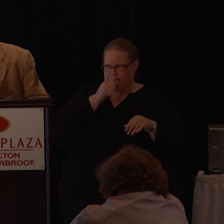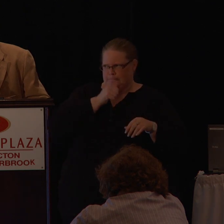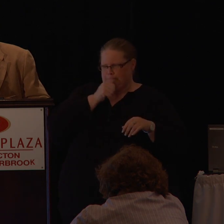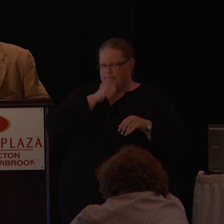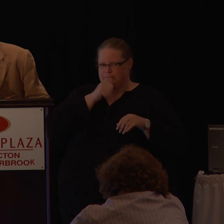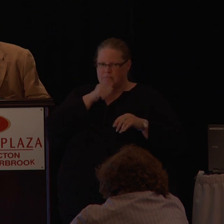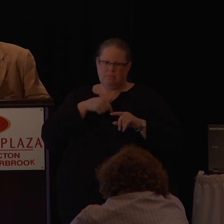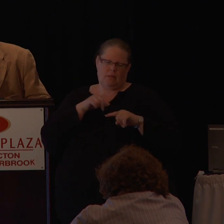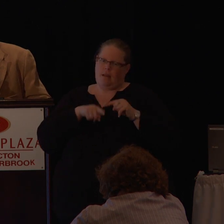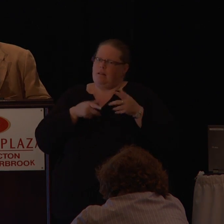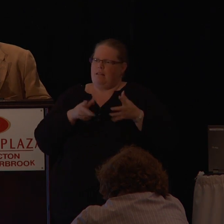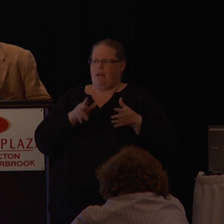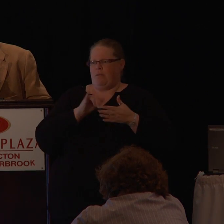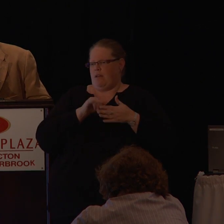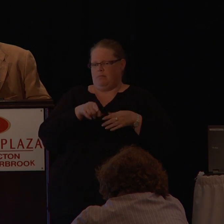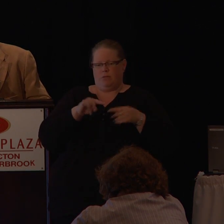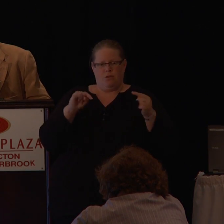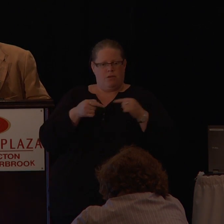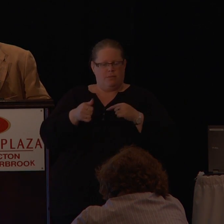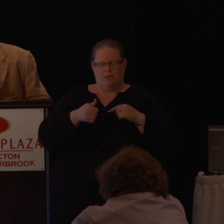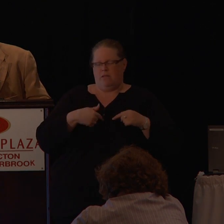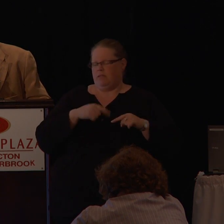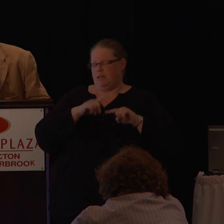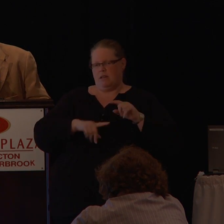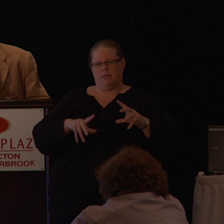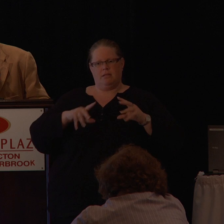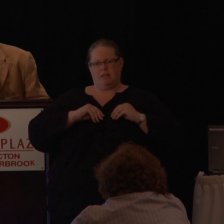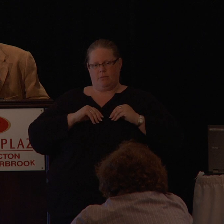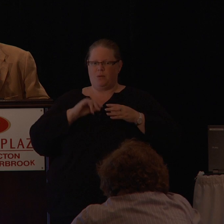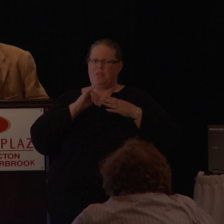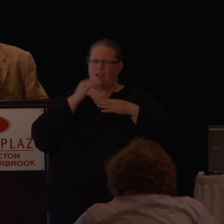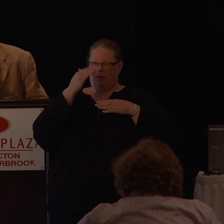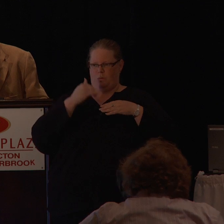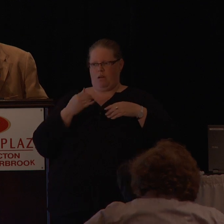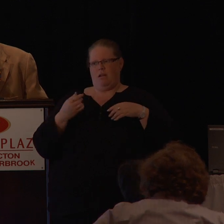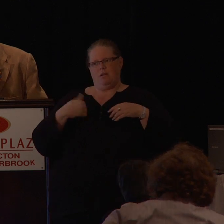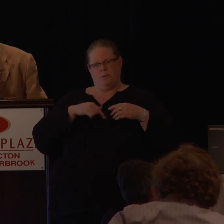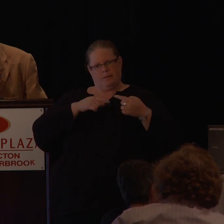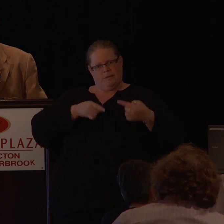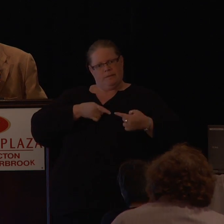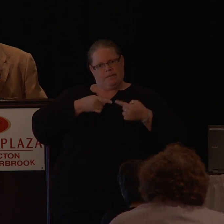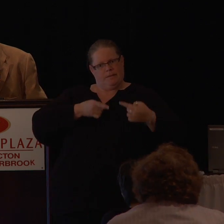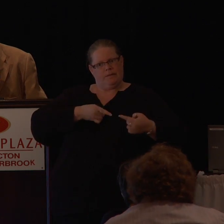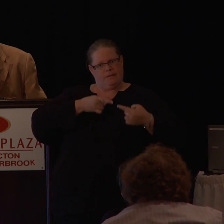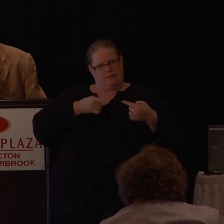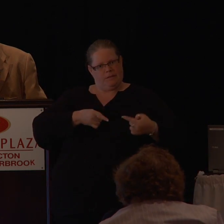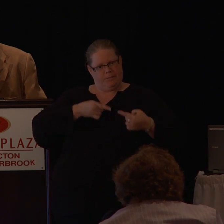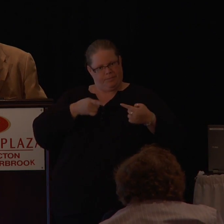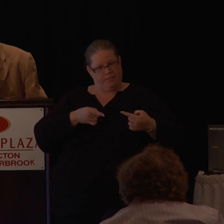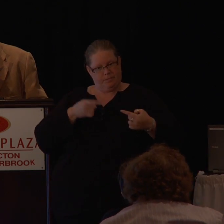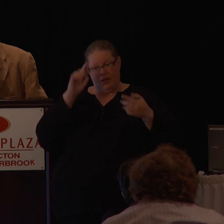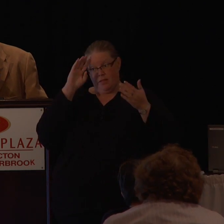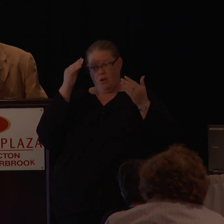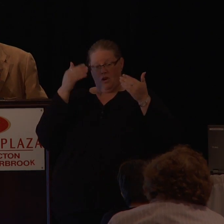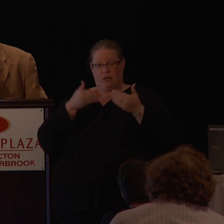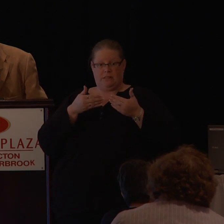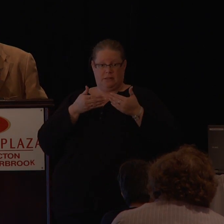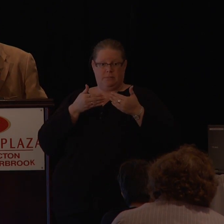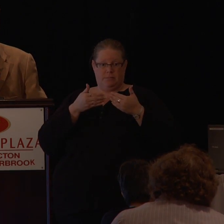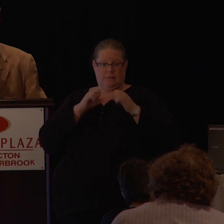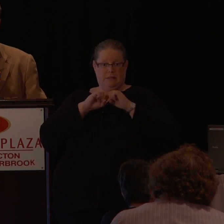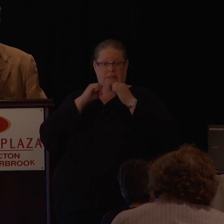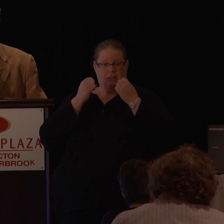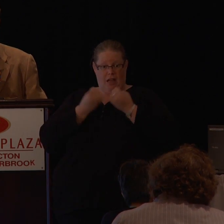that's why we fought with such determination. And it was the Autism Society's official perspective that